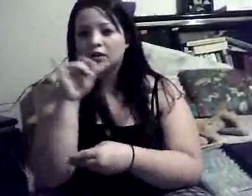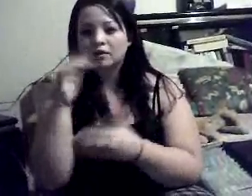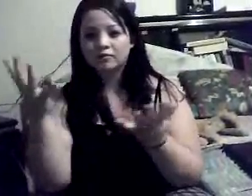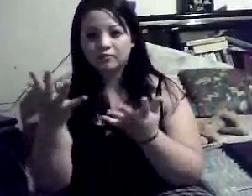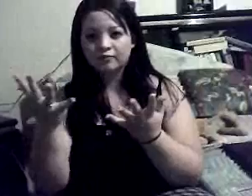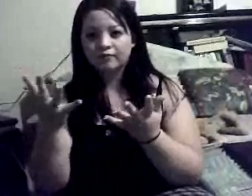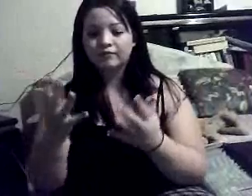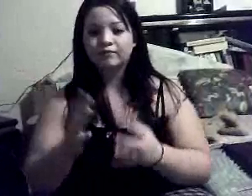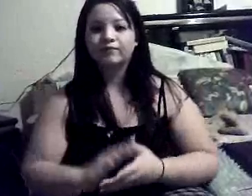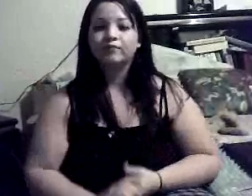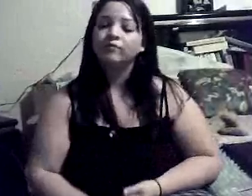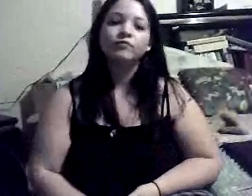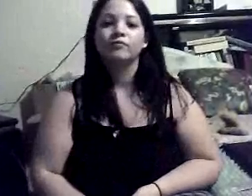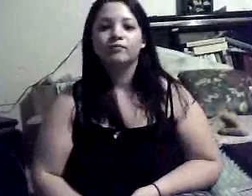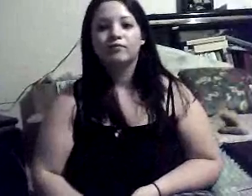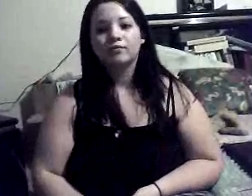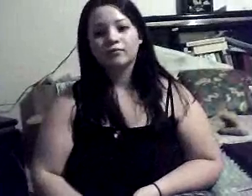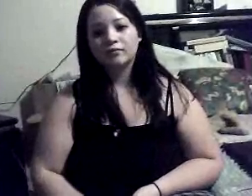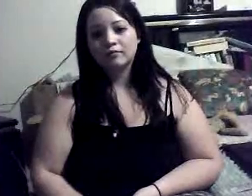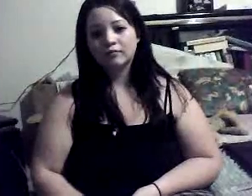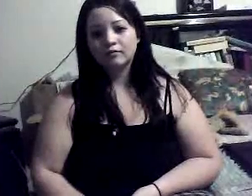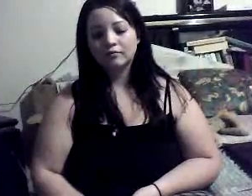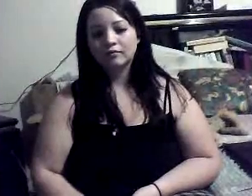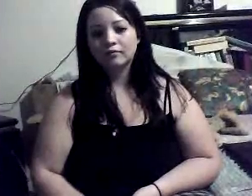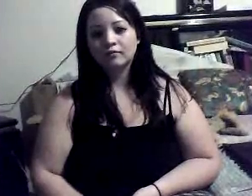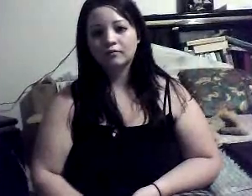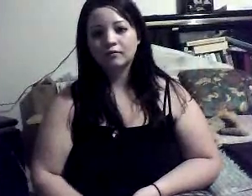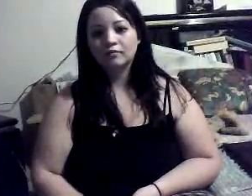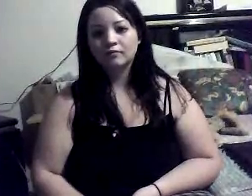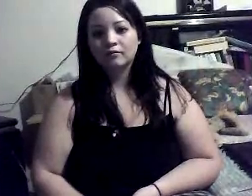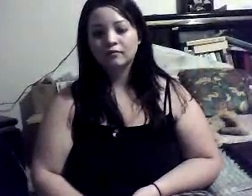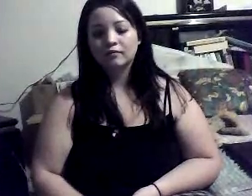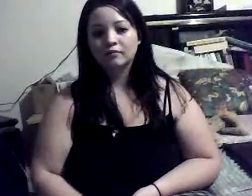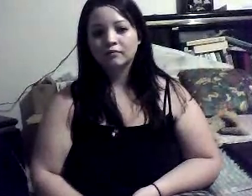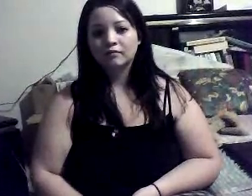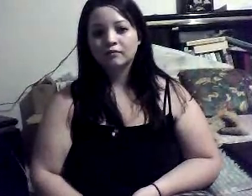First of all, the kitchen itself had no electricity.